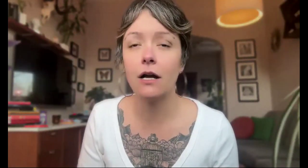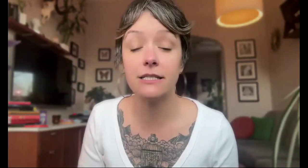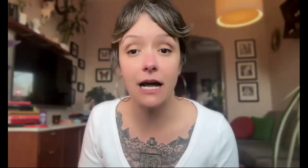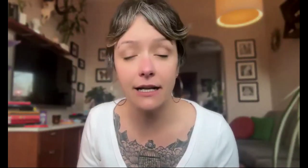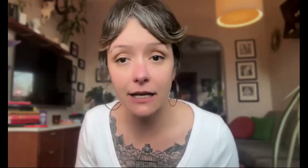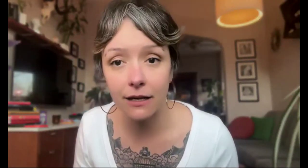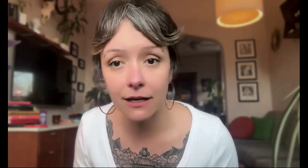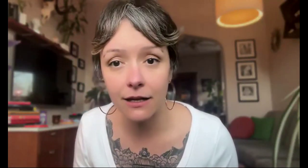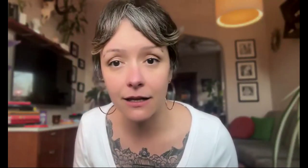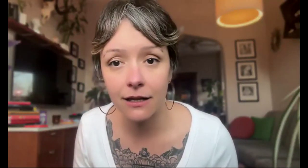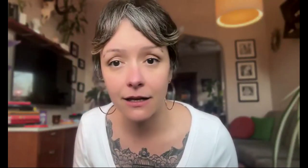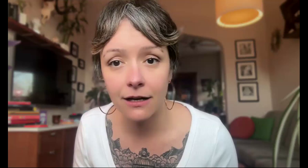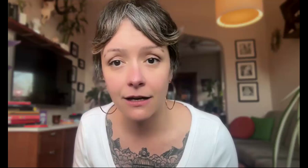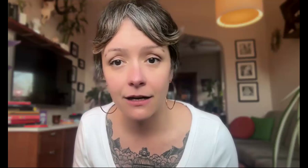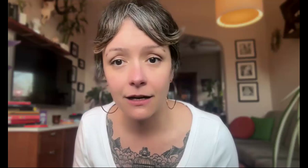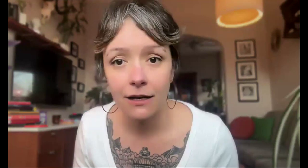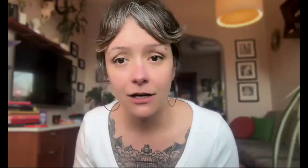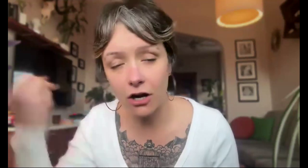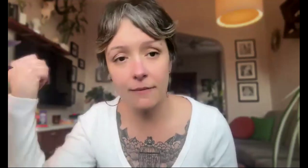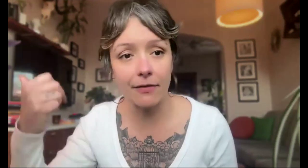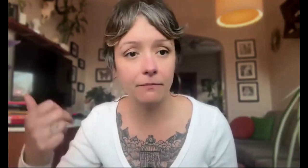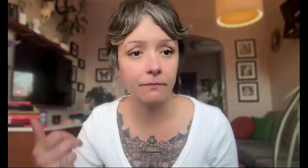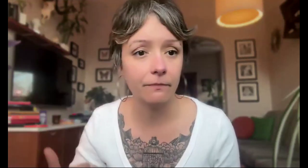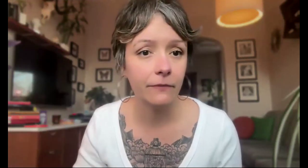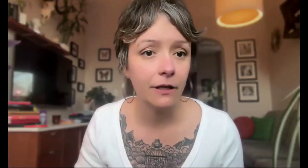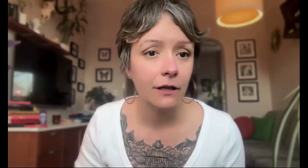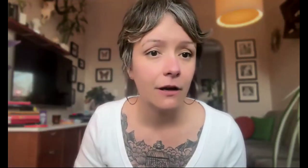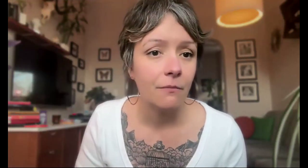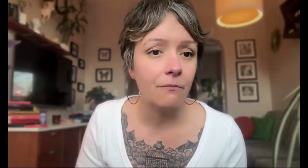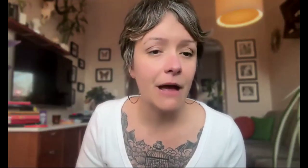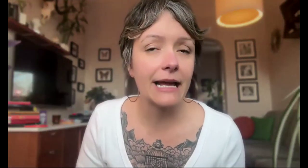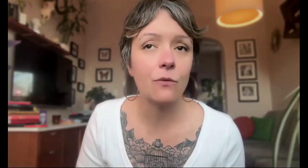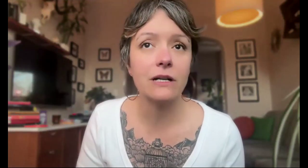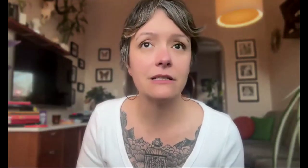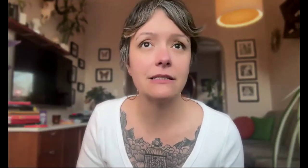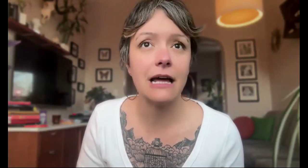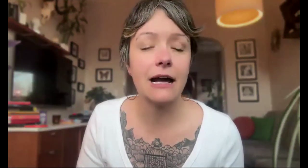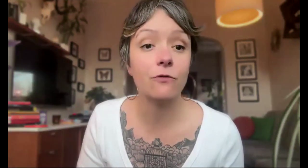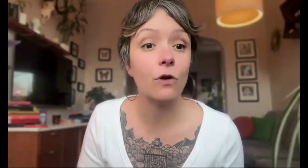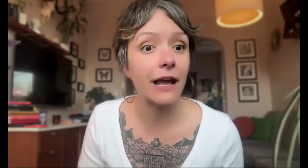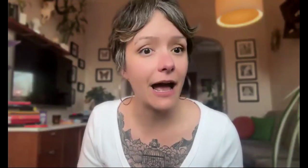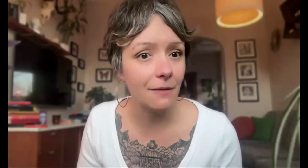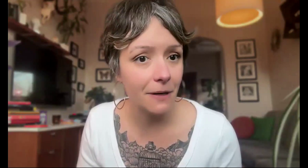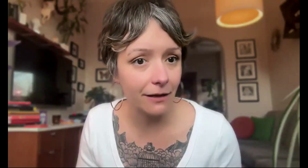for sunny? Go to the bathroom. Megan, what's the sign for